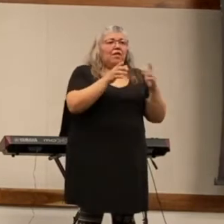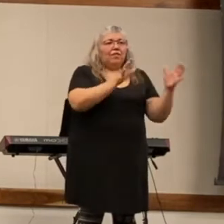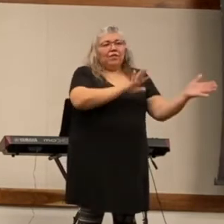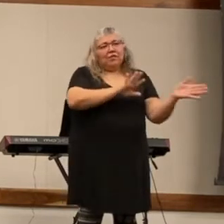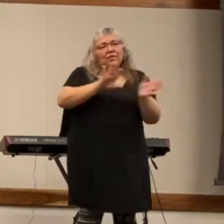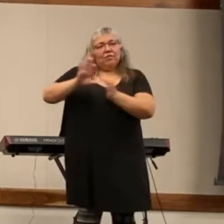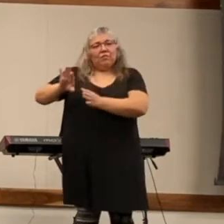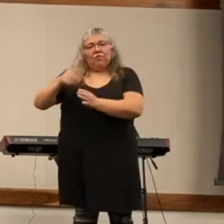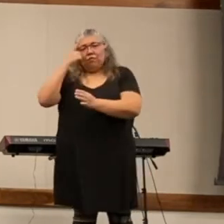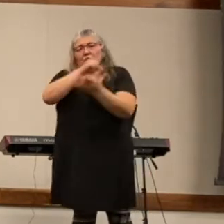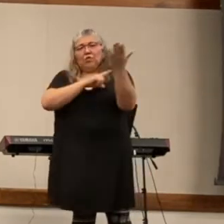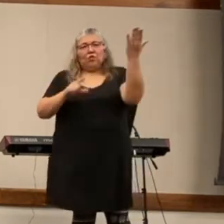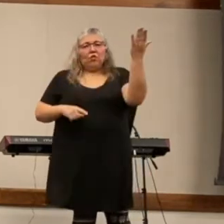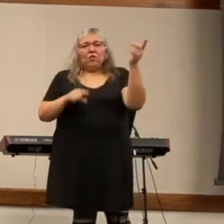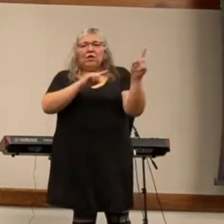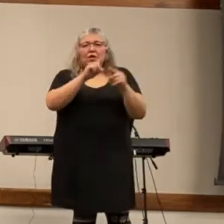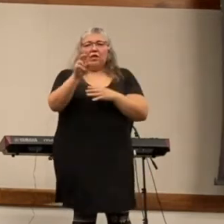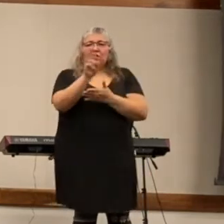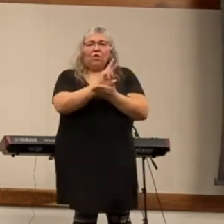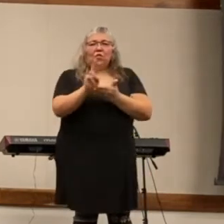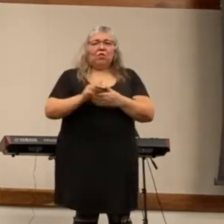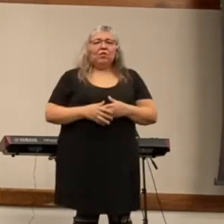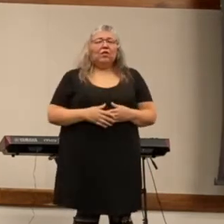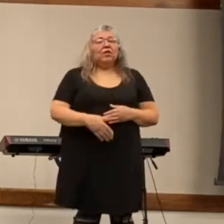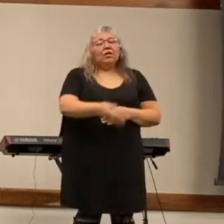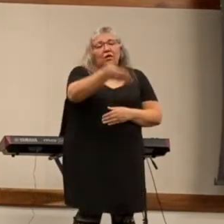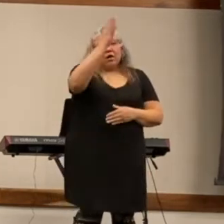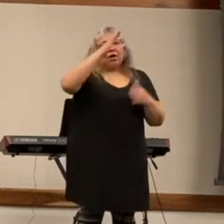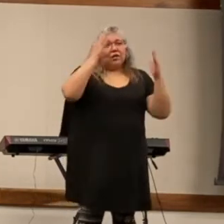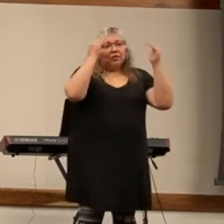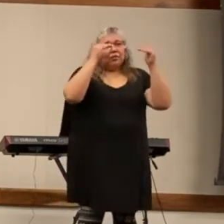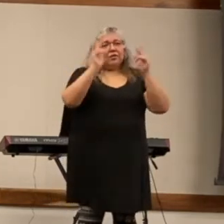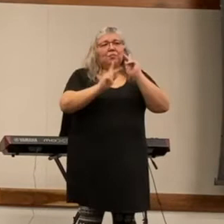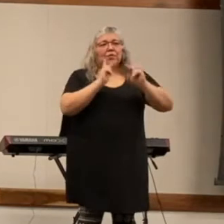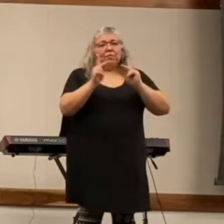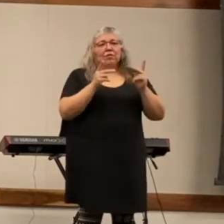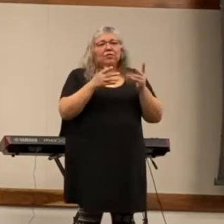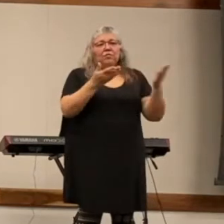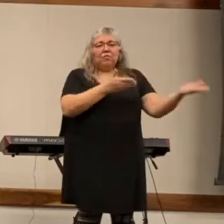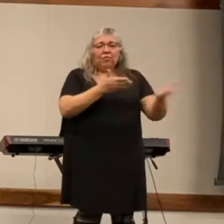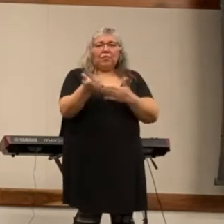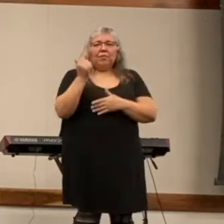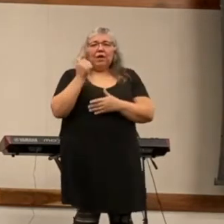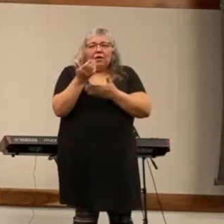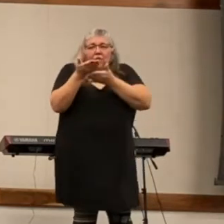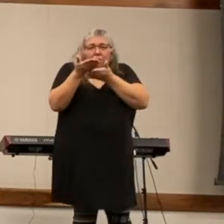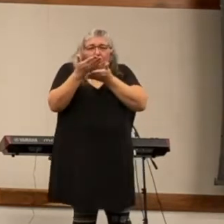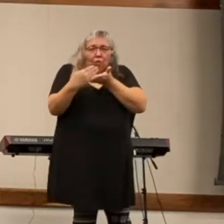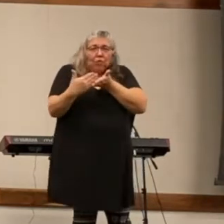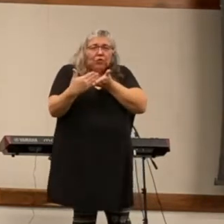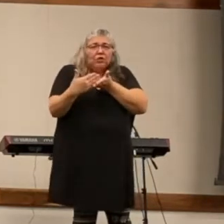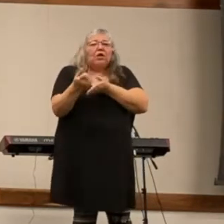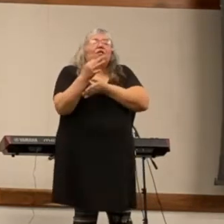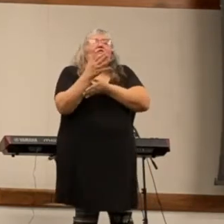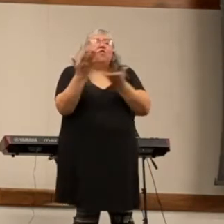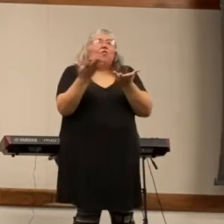apart for the Lord as holy. Listen, God expected his people to return to him a portion